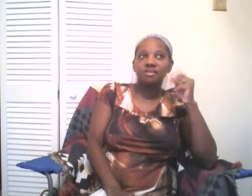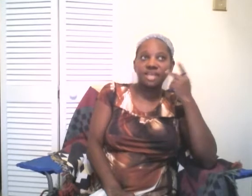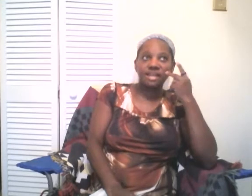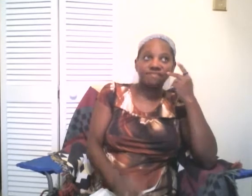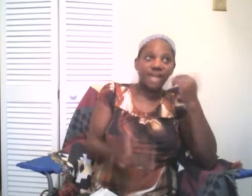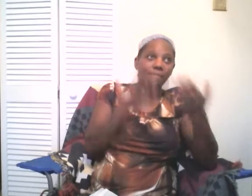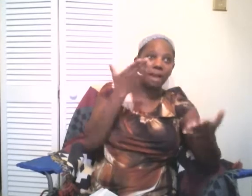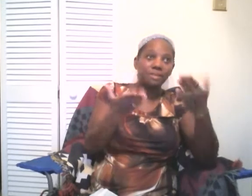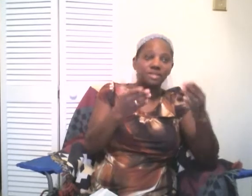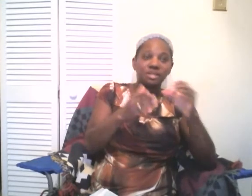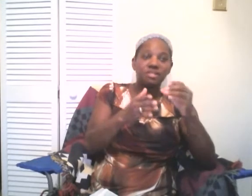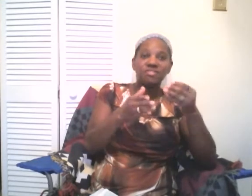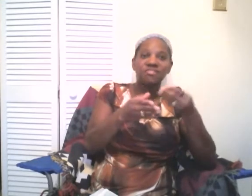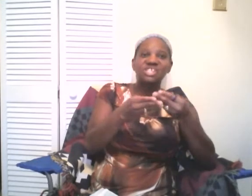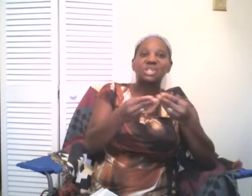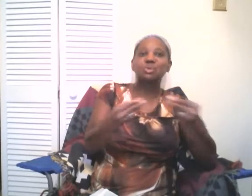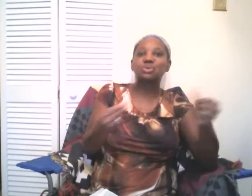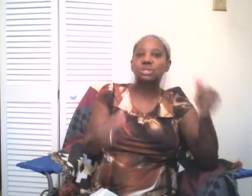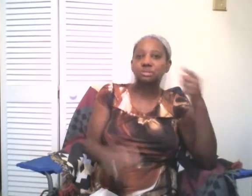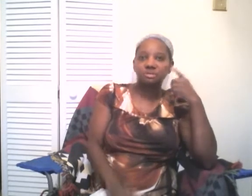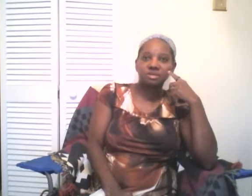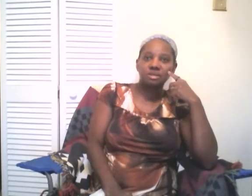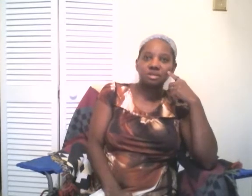see if that might be the solution.